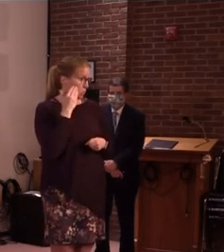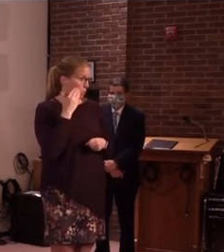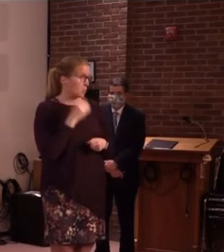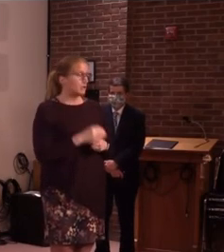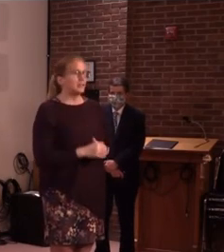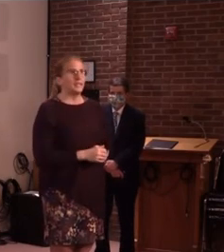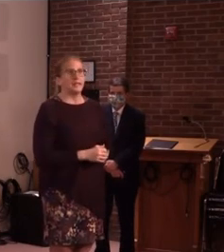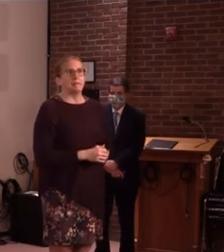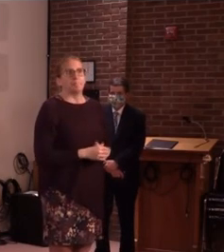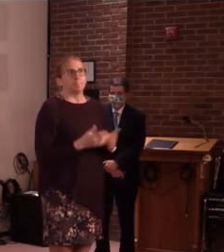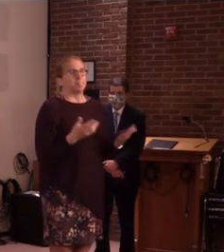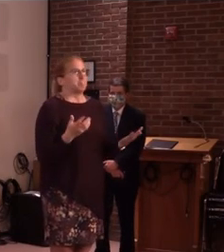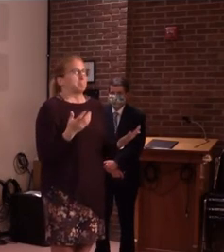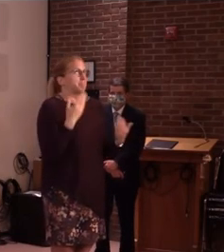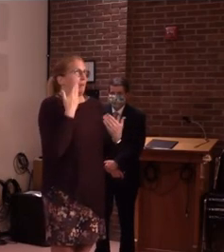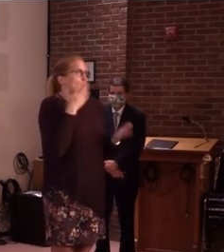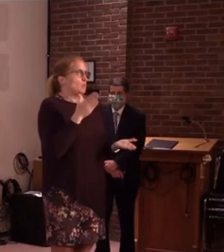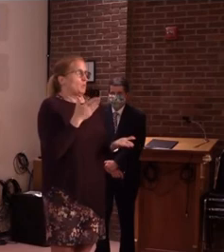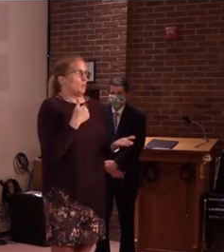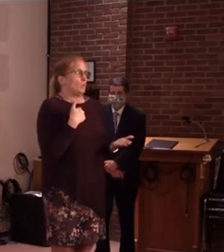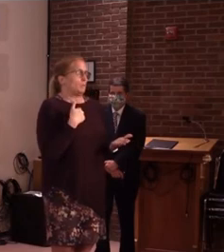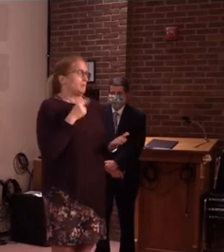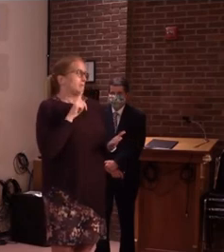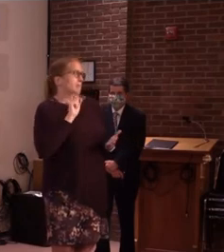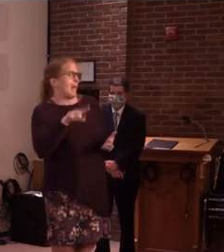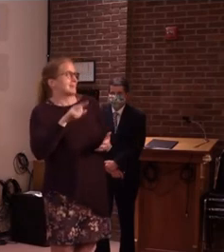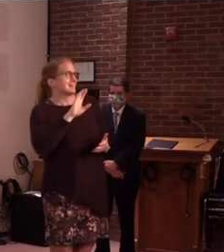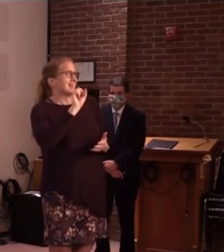Maybe a better question for the SBA.